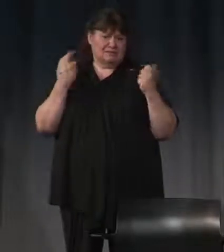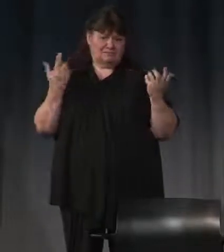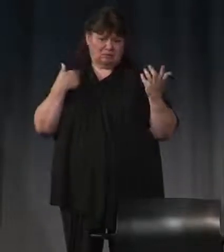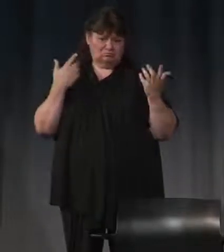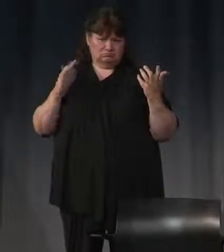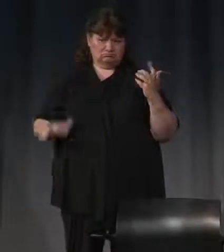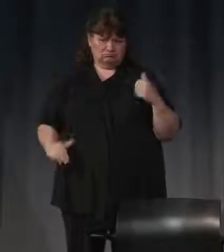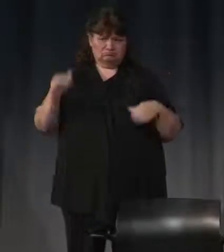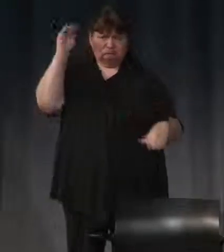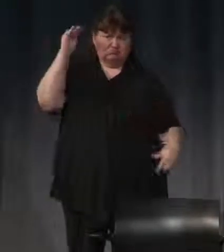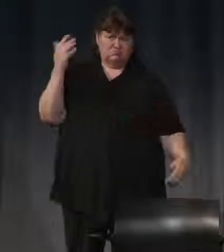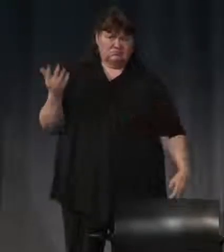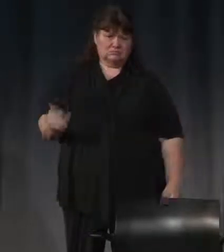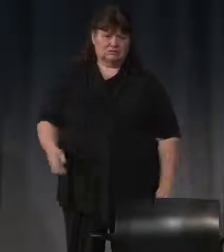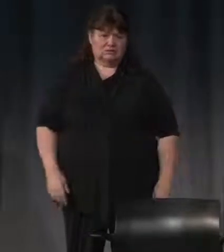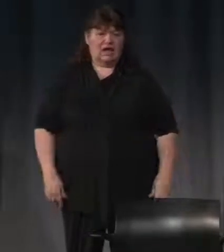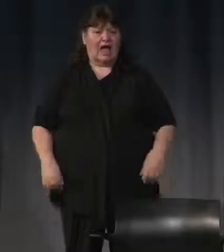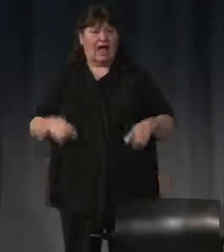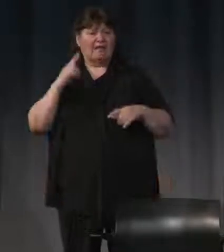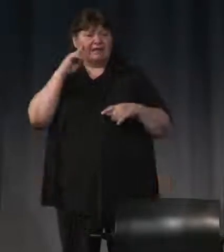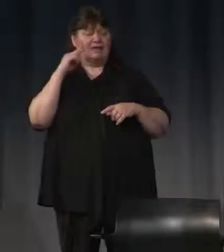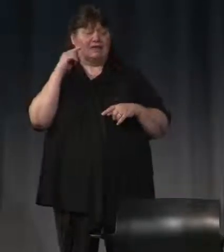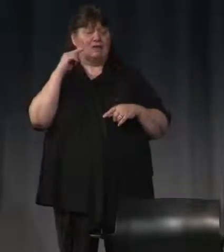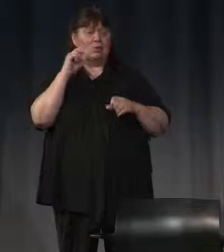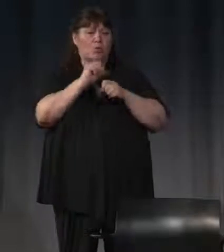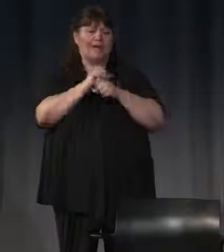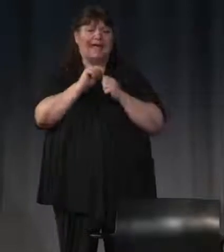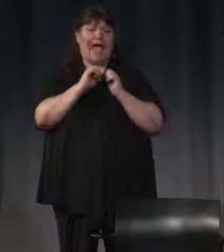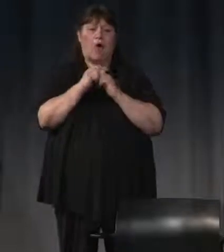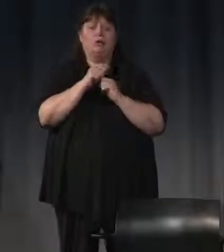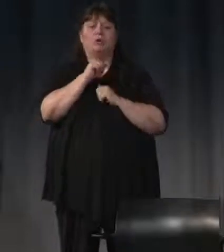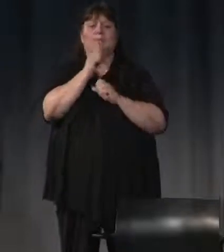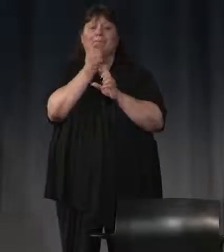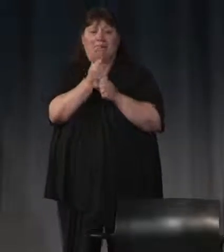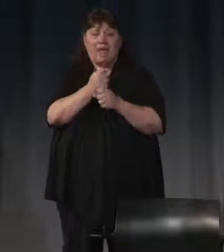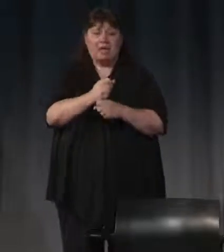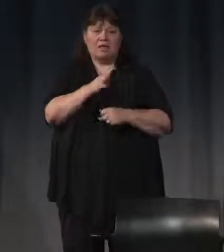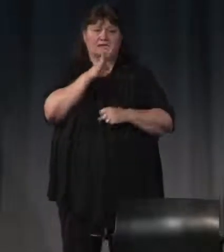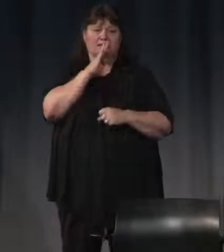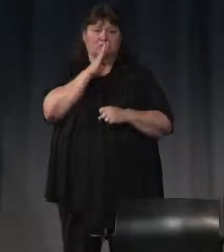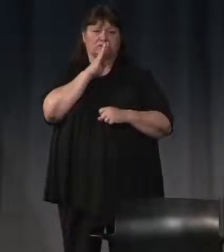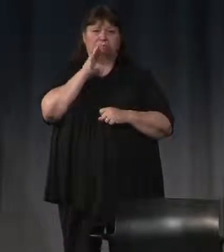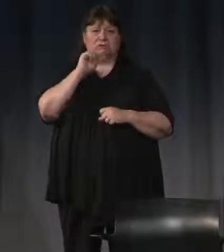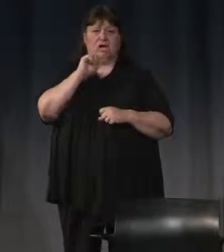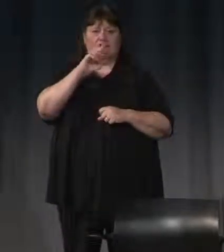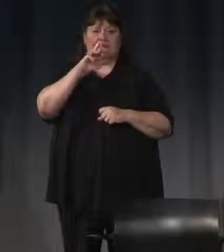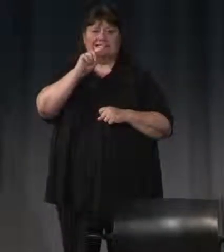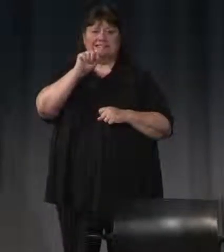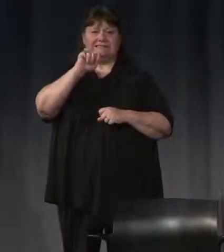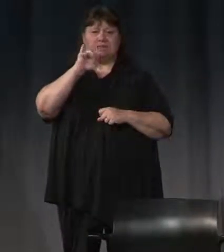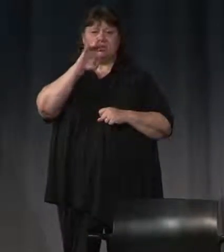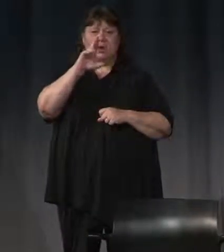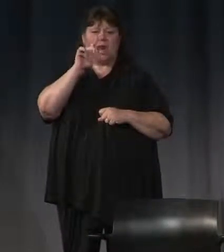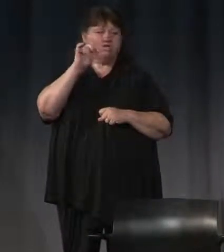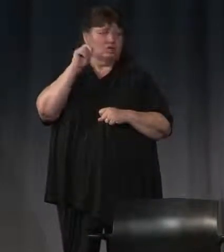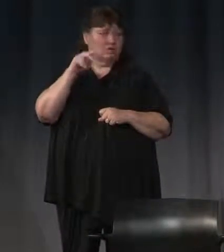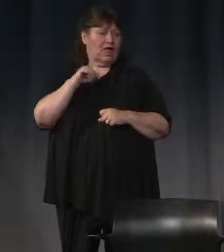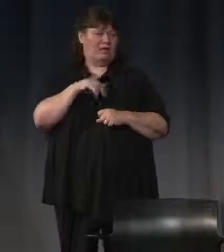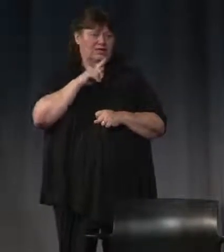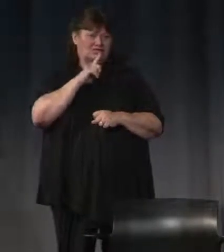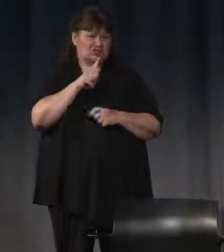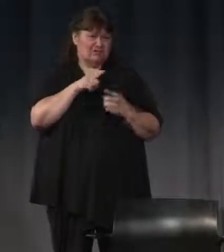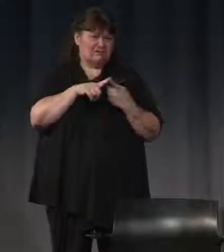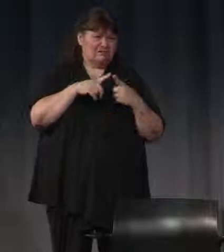well. So, and I think he was working more with her on articulation. So I'm not sure if I'm making this